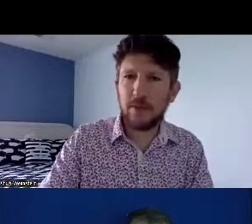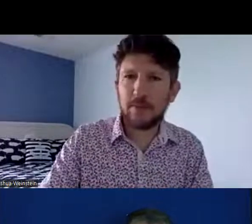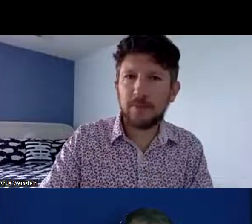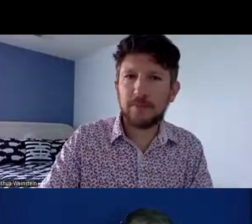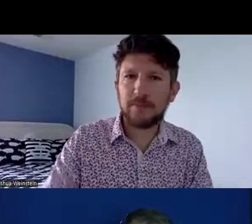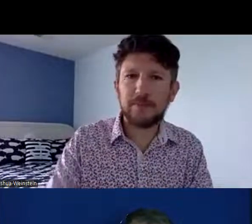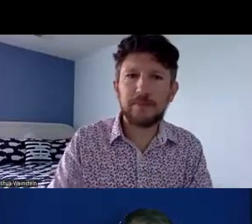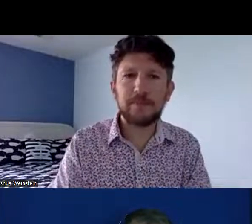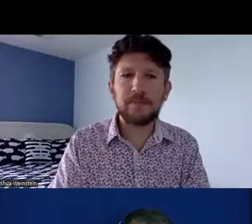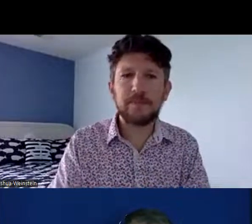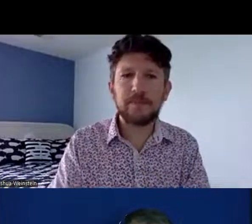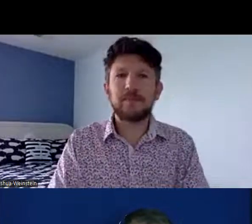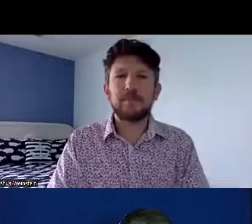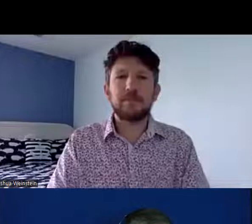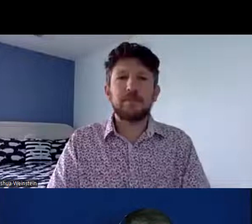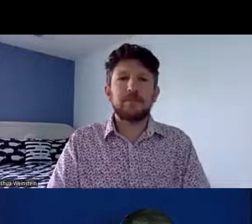individual.